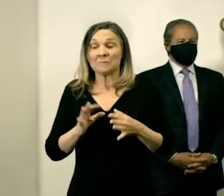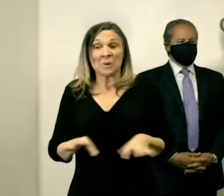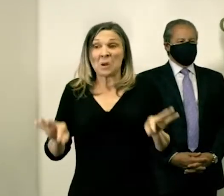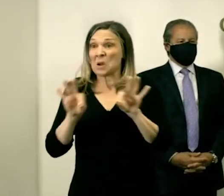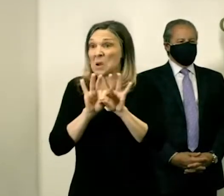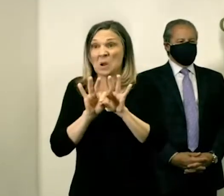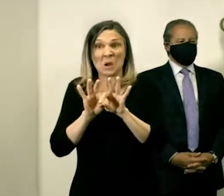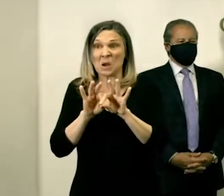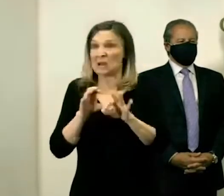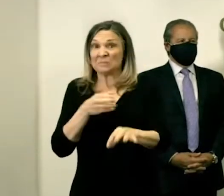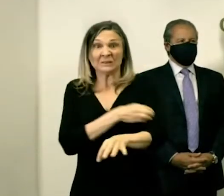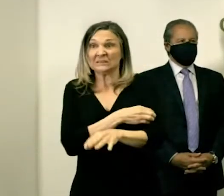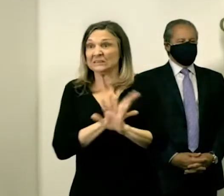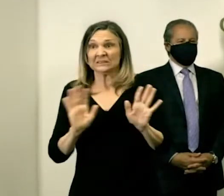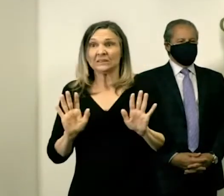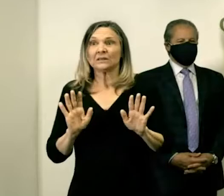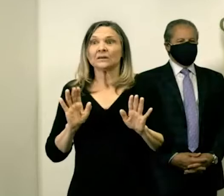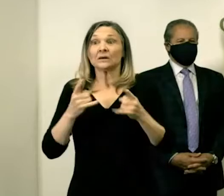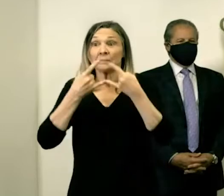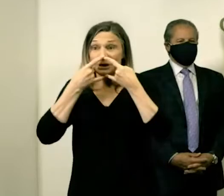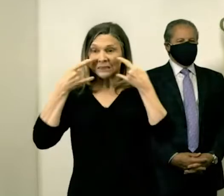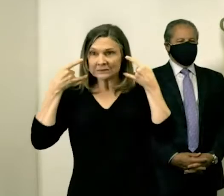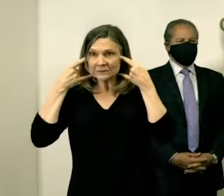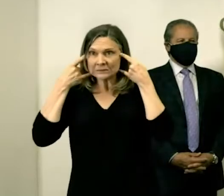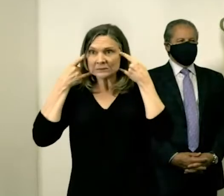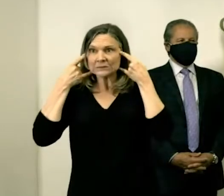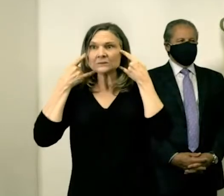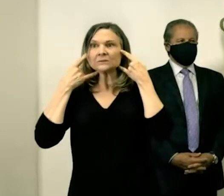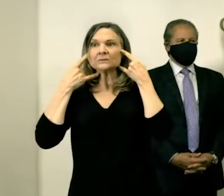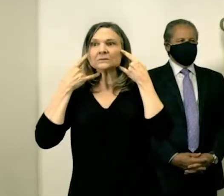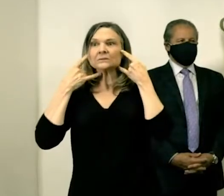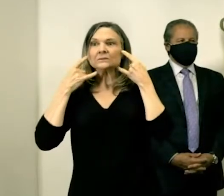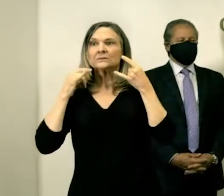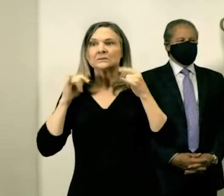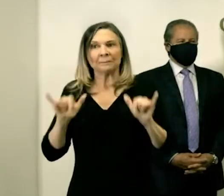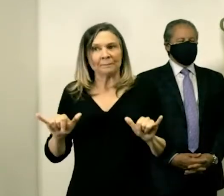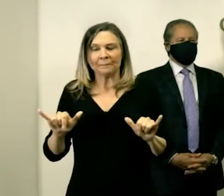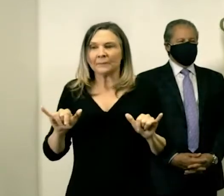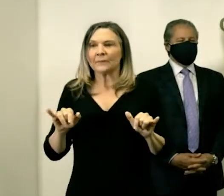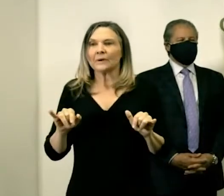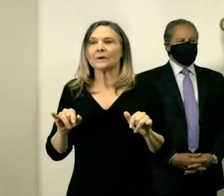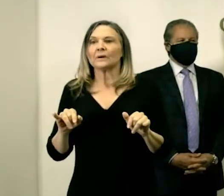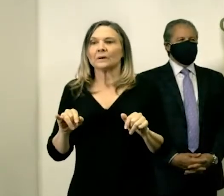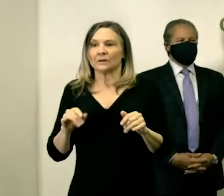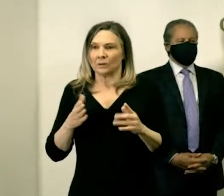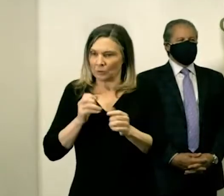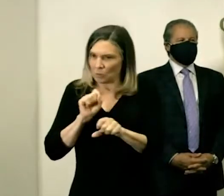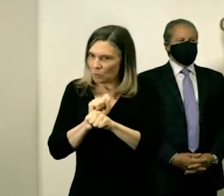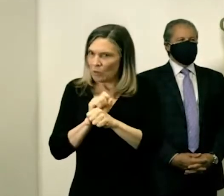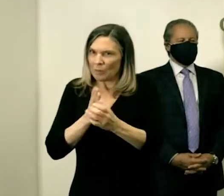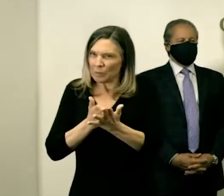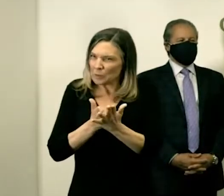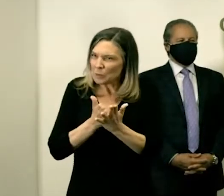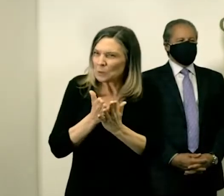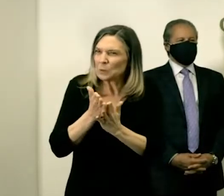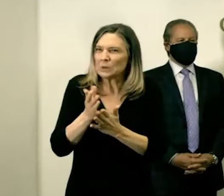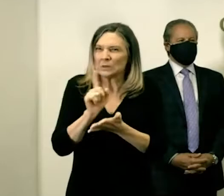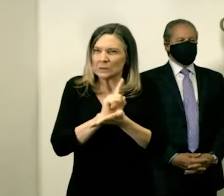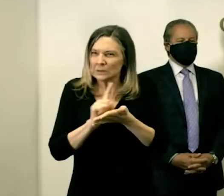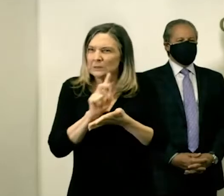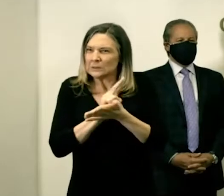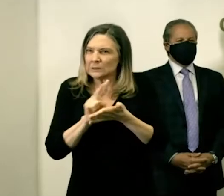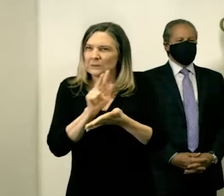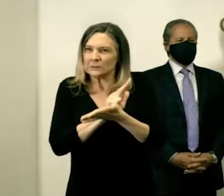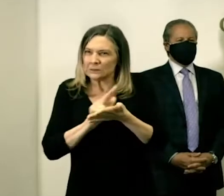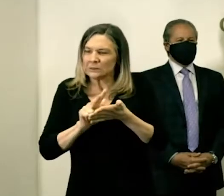to do is wear a face covering and let us work through the next number of weeks until we get to that place